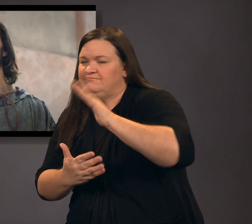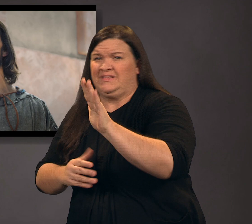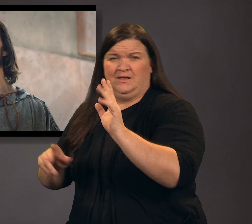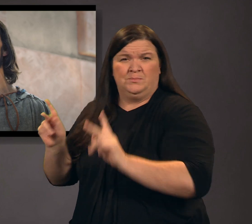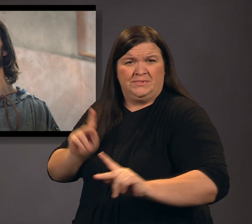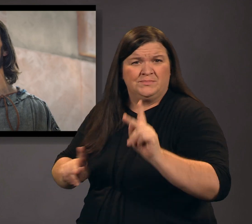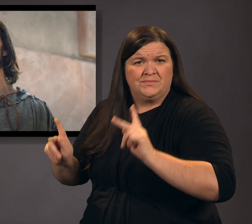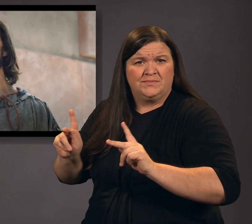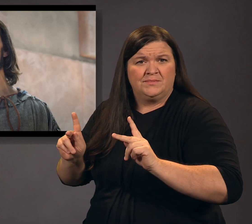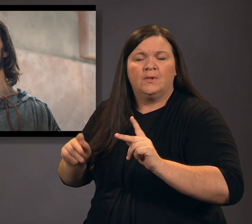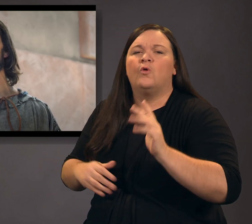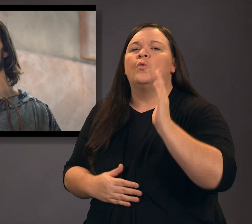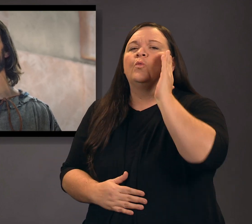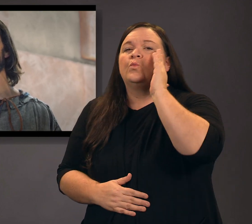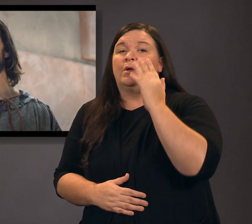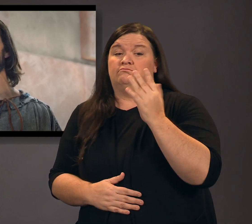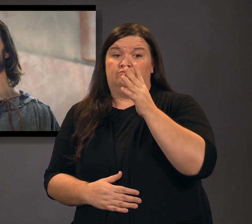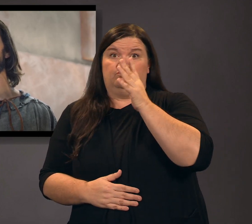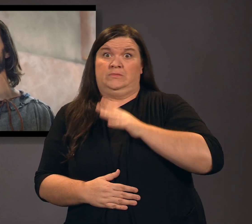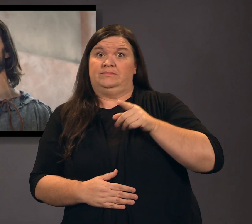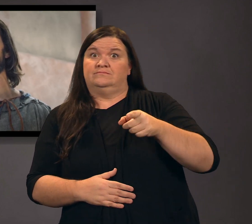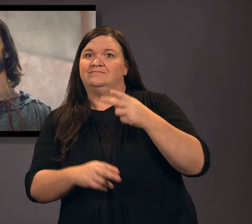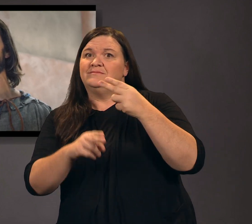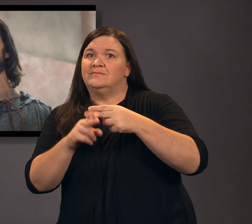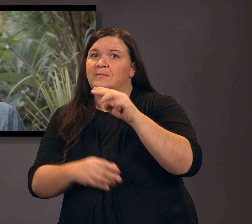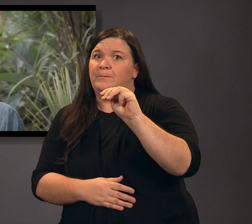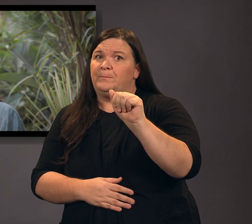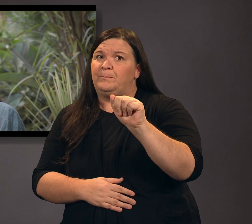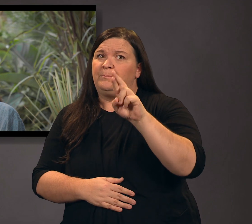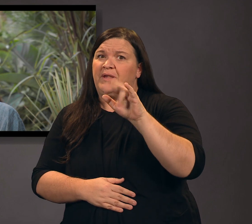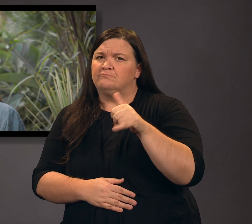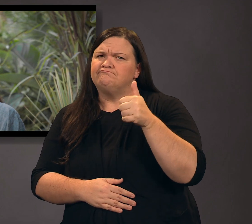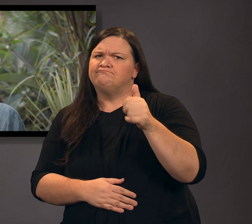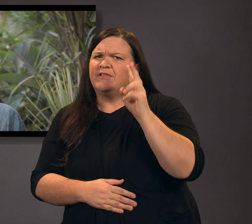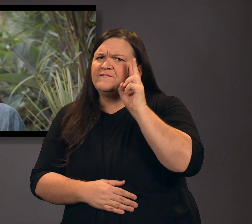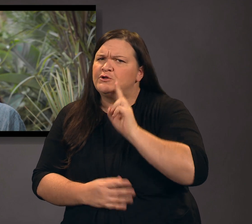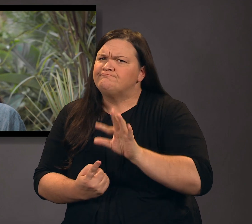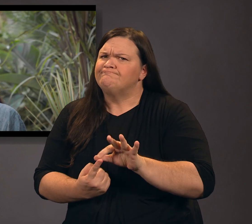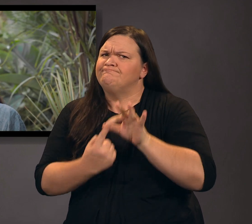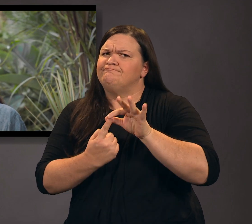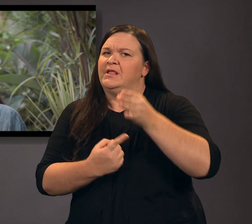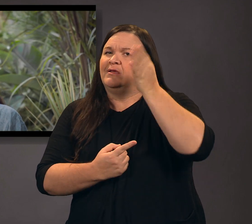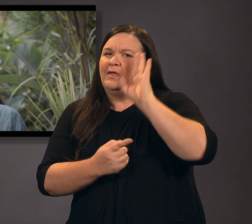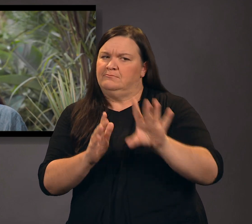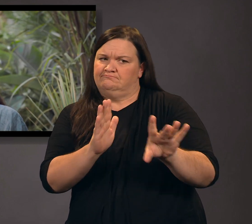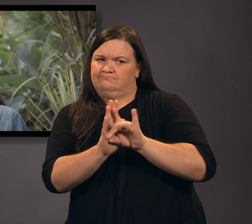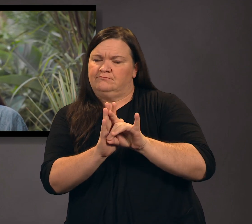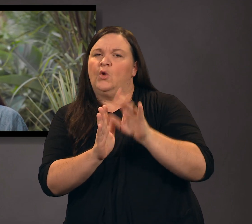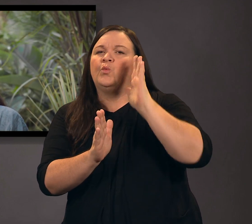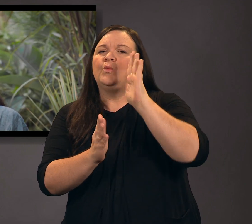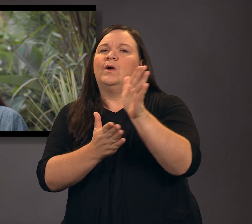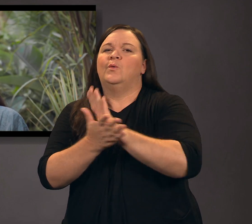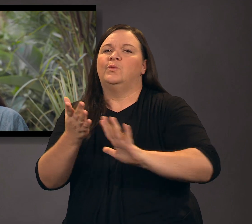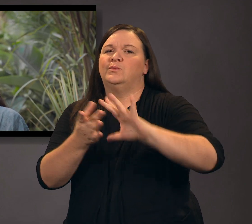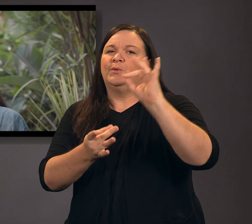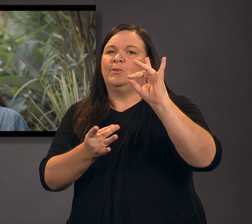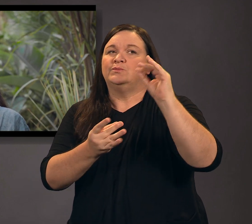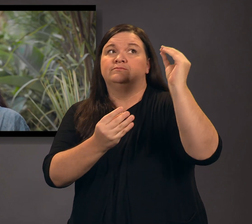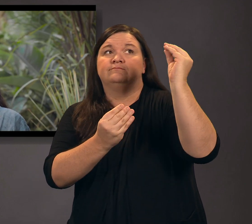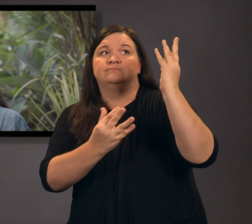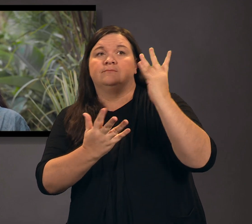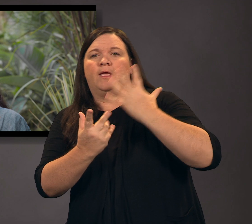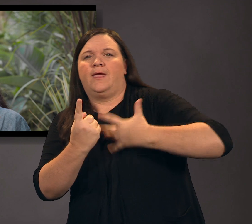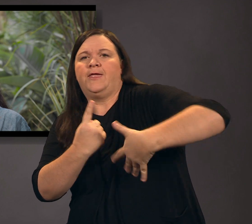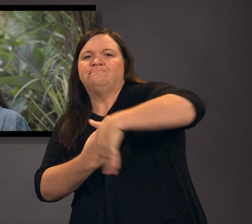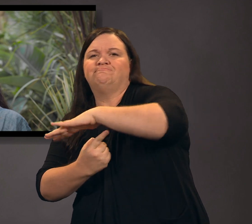Redeemer liveth and cometh among His people, He shall be born of Mary, she being a virgin, a precious